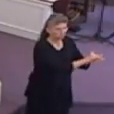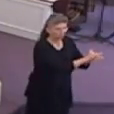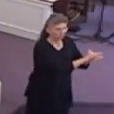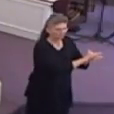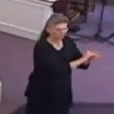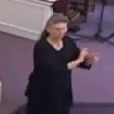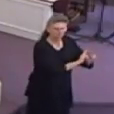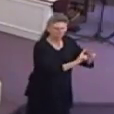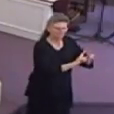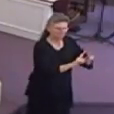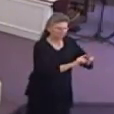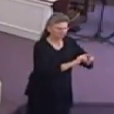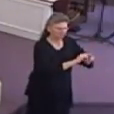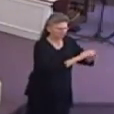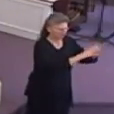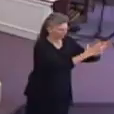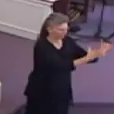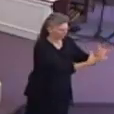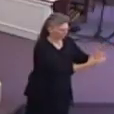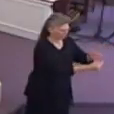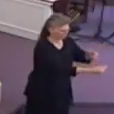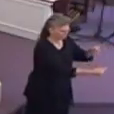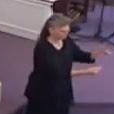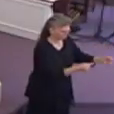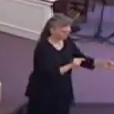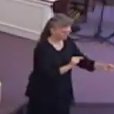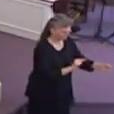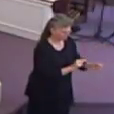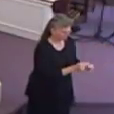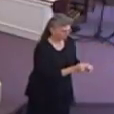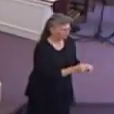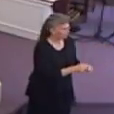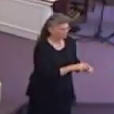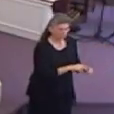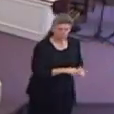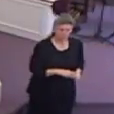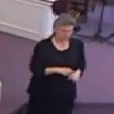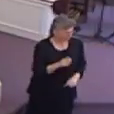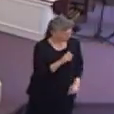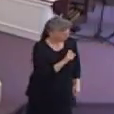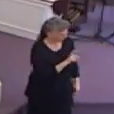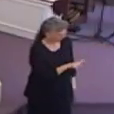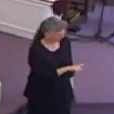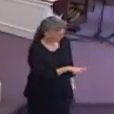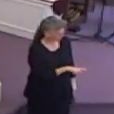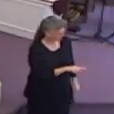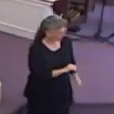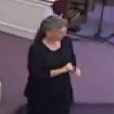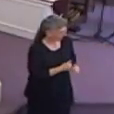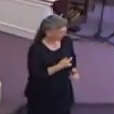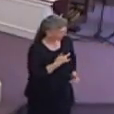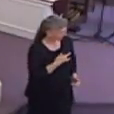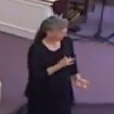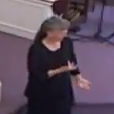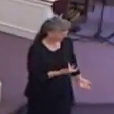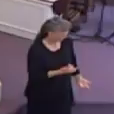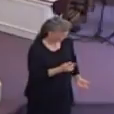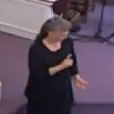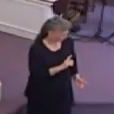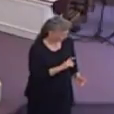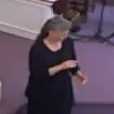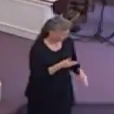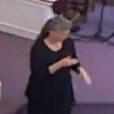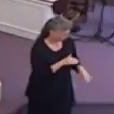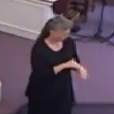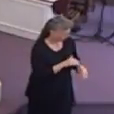of the world. And they were asked, you know, how they felt about where they were